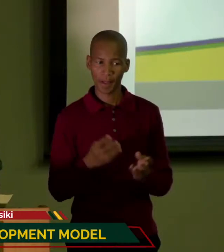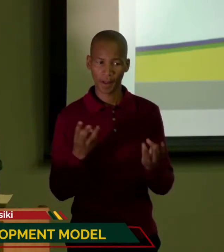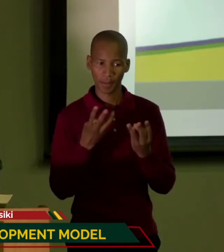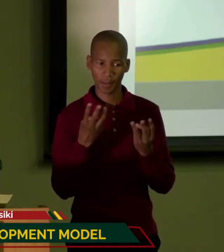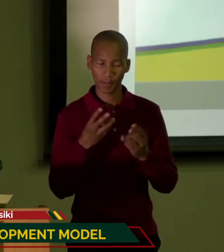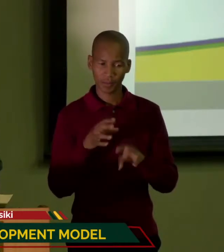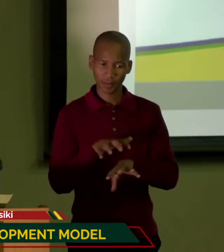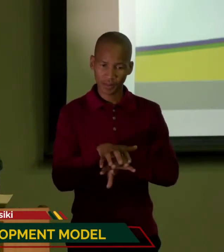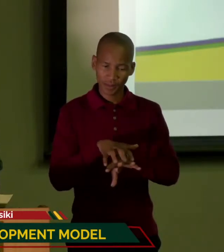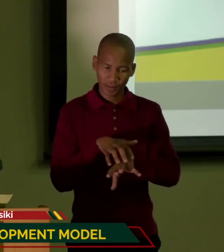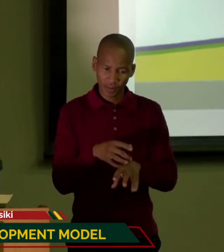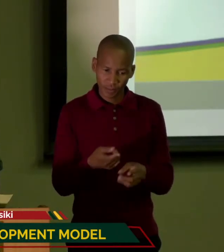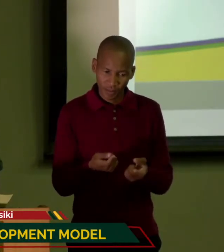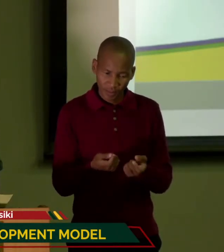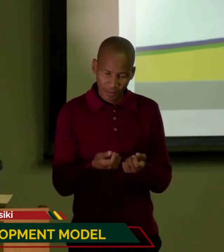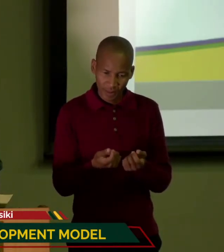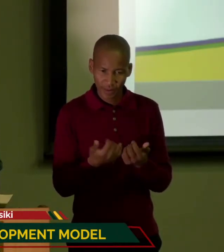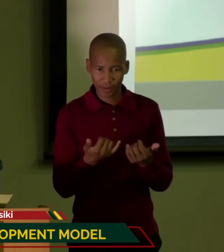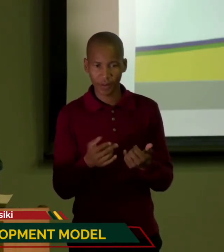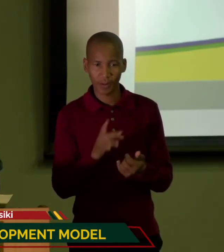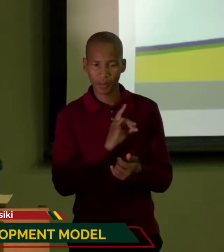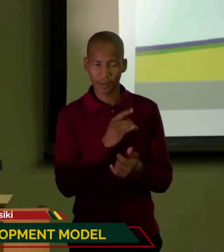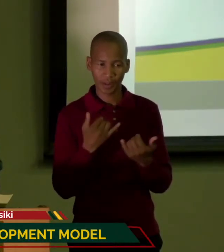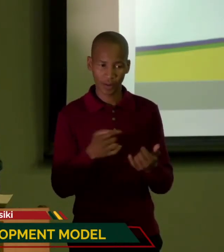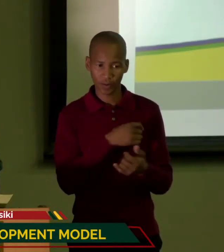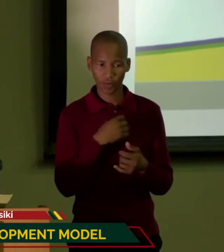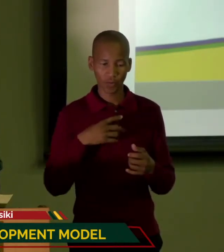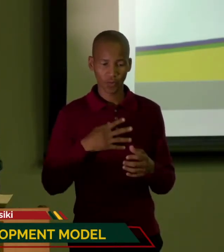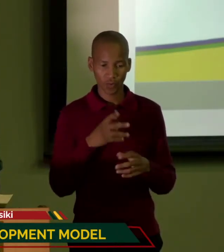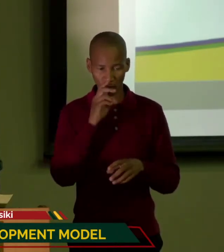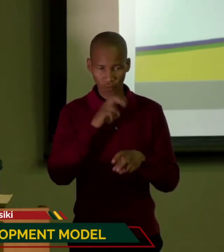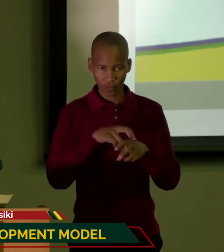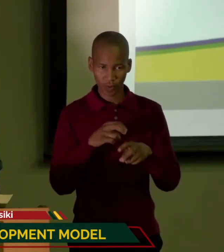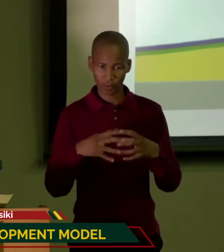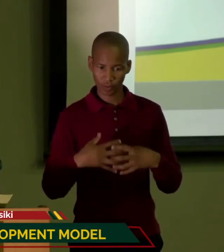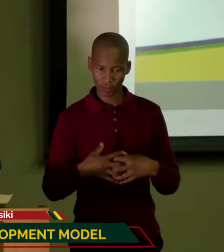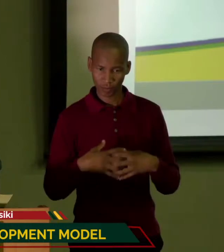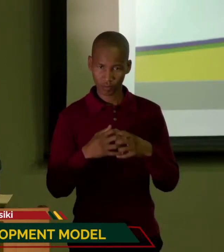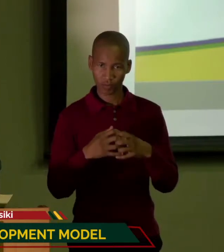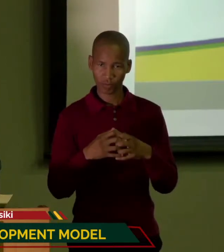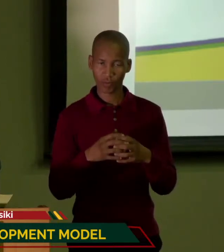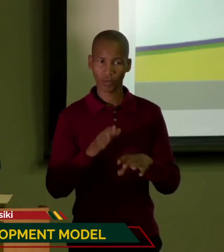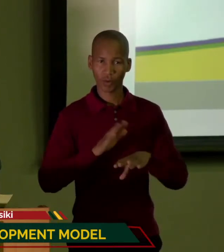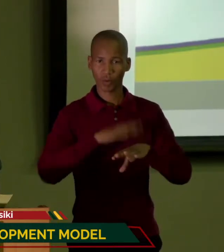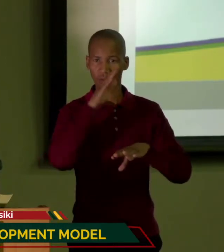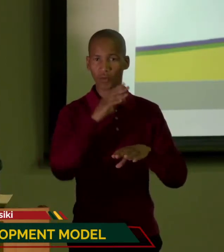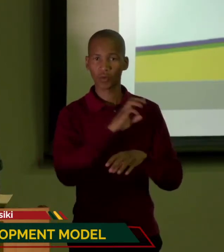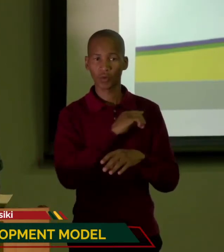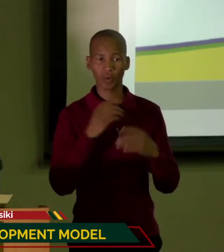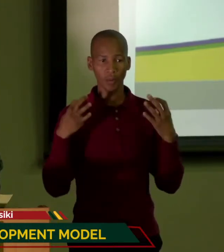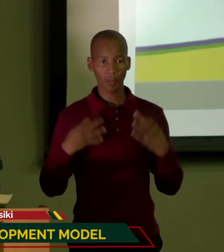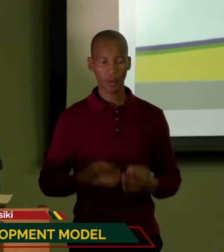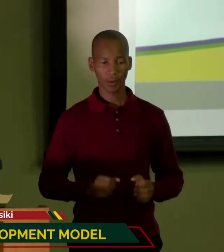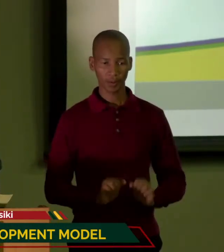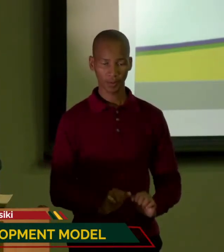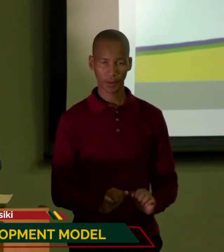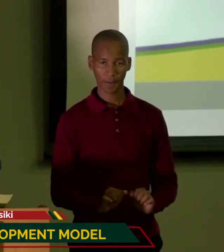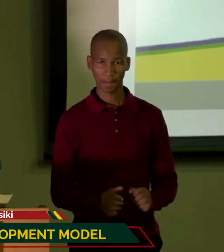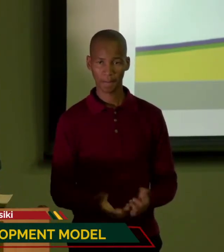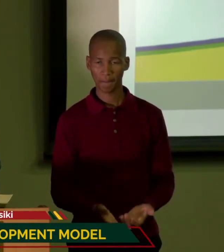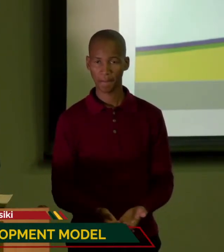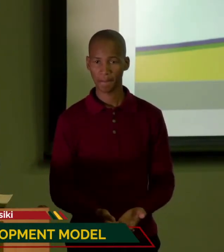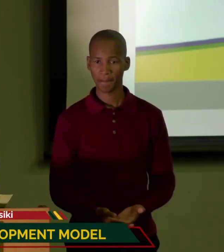We want the primary production. Bomasipala, osodolophu balapha.